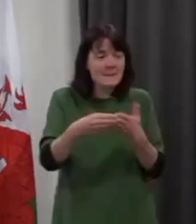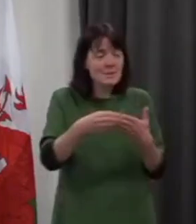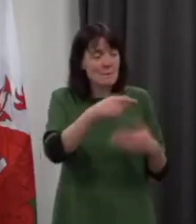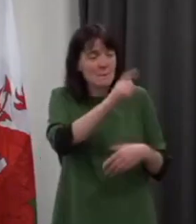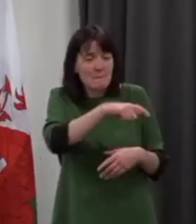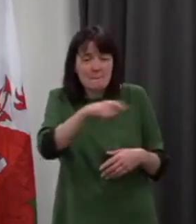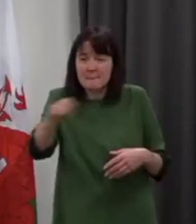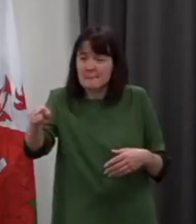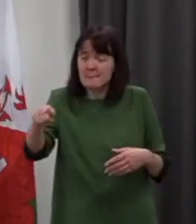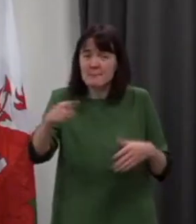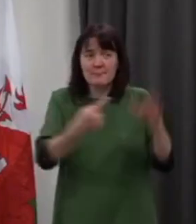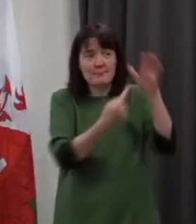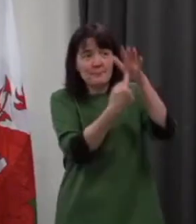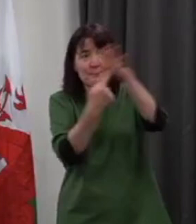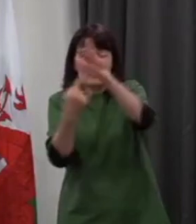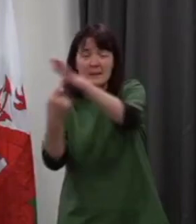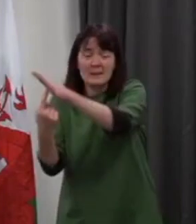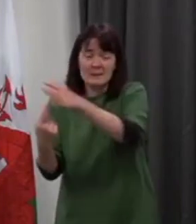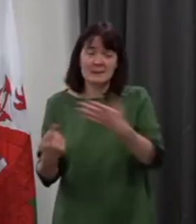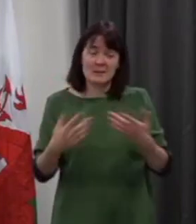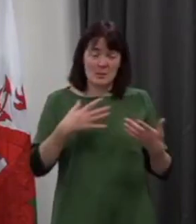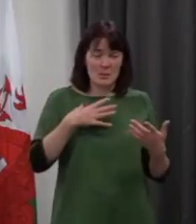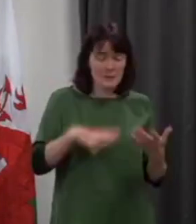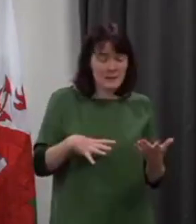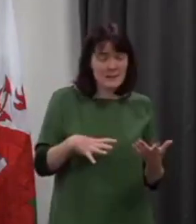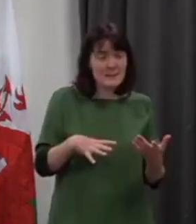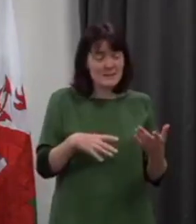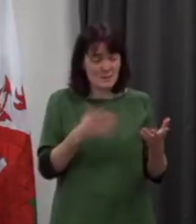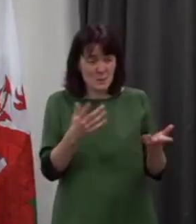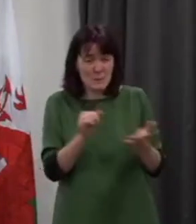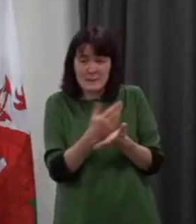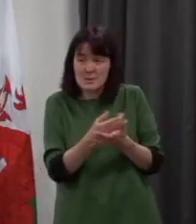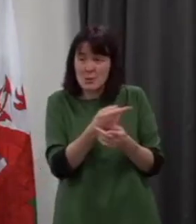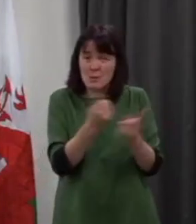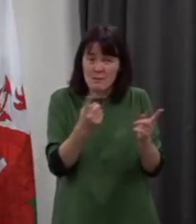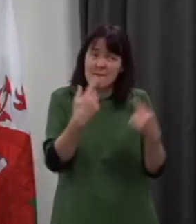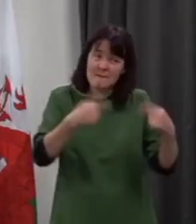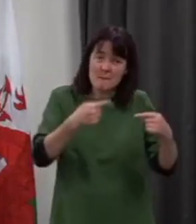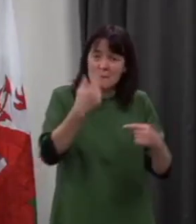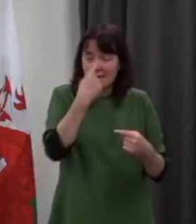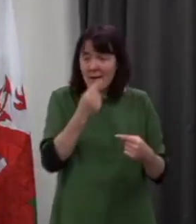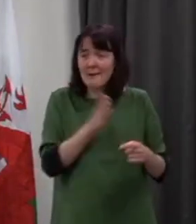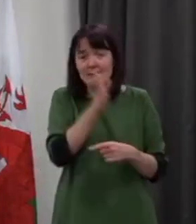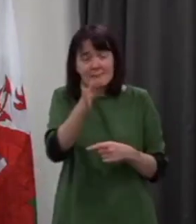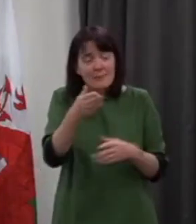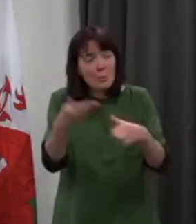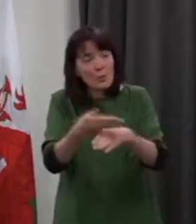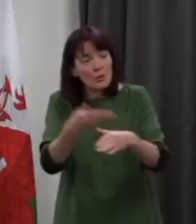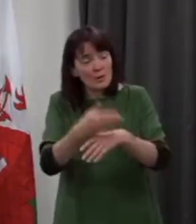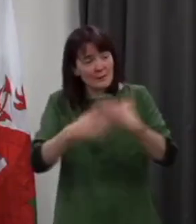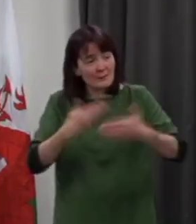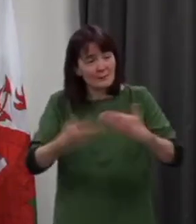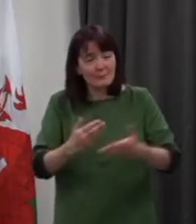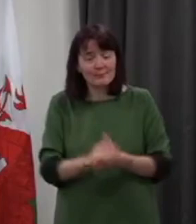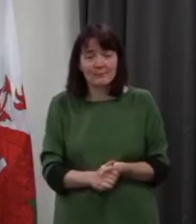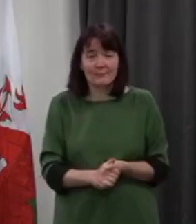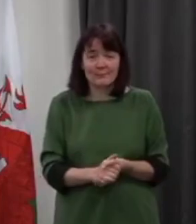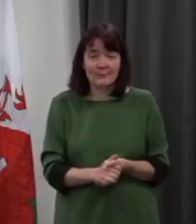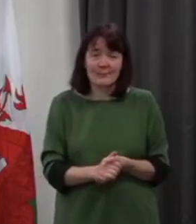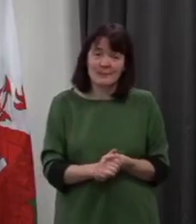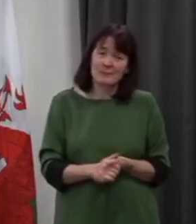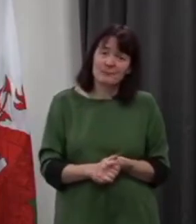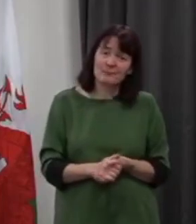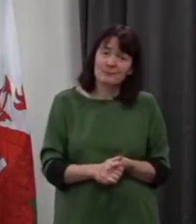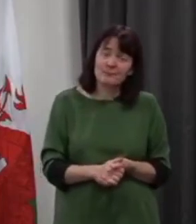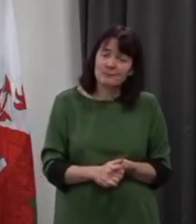ways of working, to make sure we have the best possible response. This is a generational challenge for the country, and we need to act appropriately.